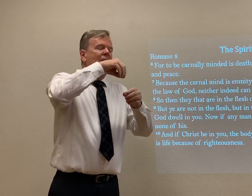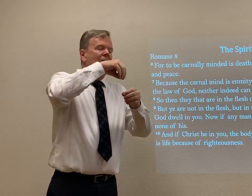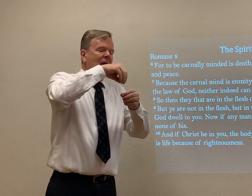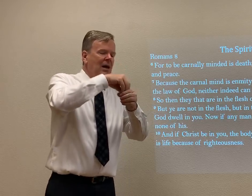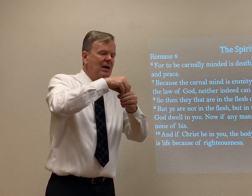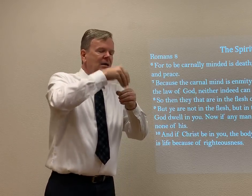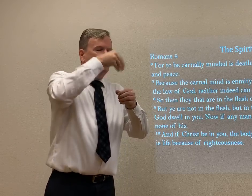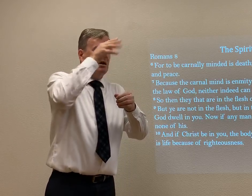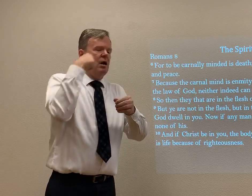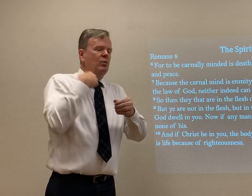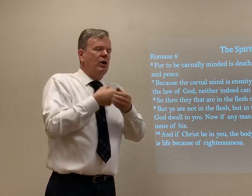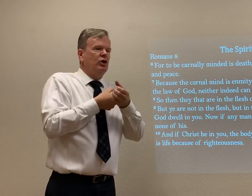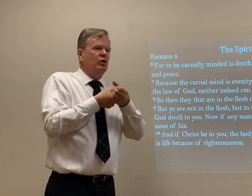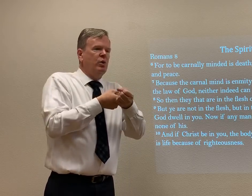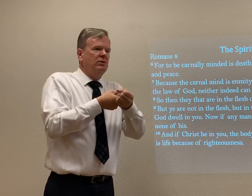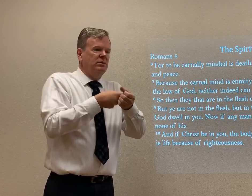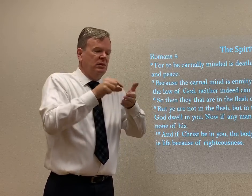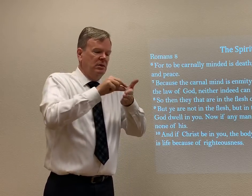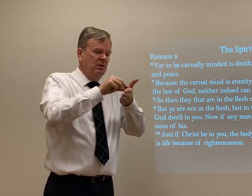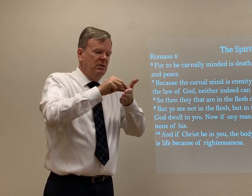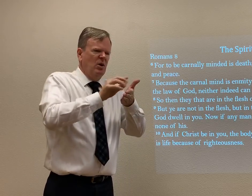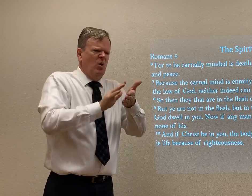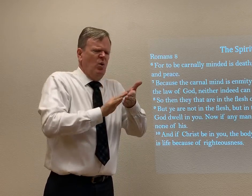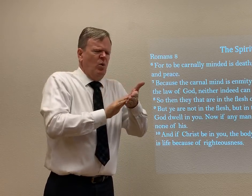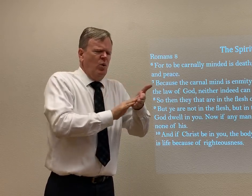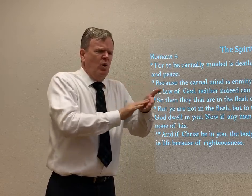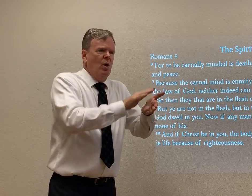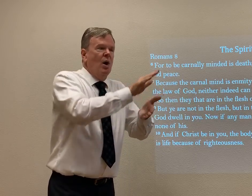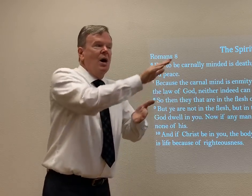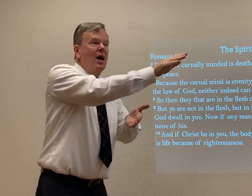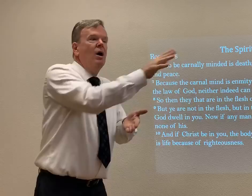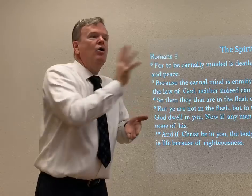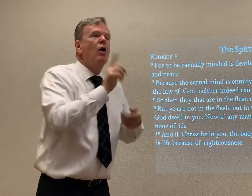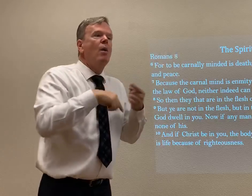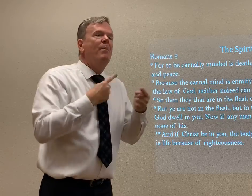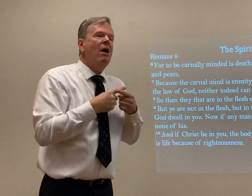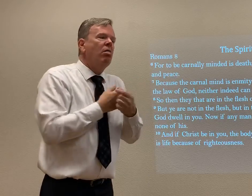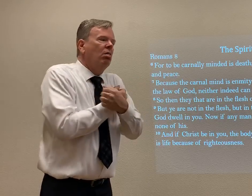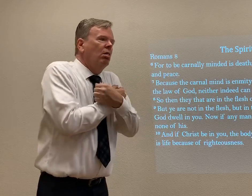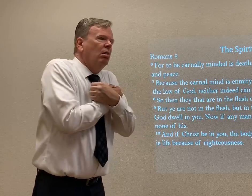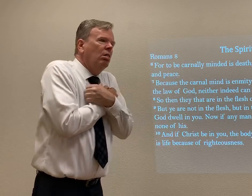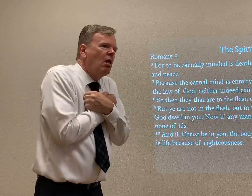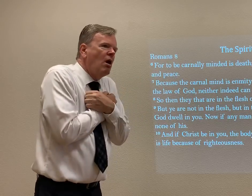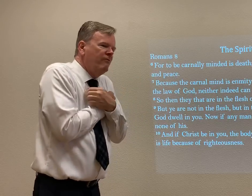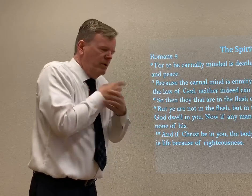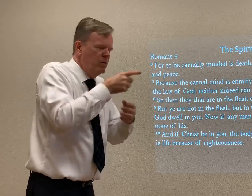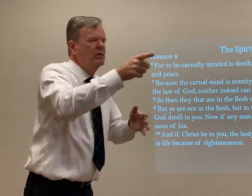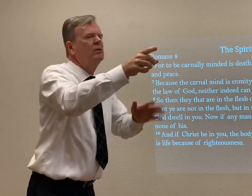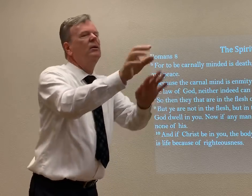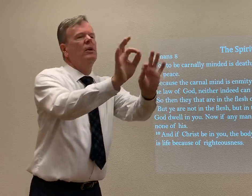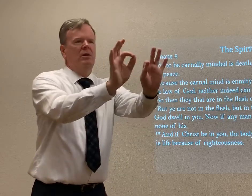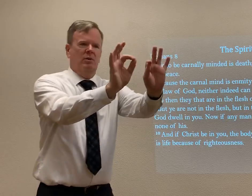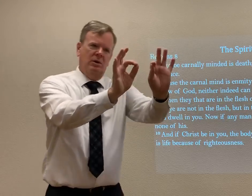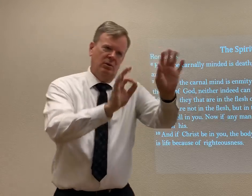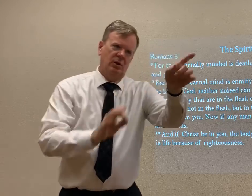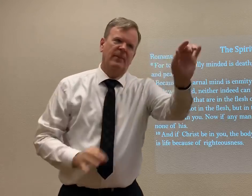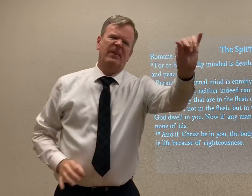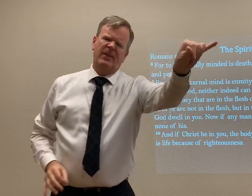No, it's saying in God we trust, on our money is what you're referring to. That's not what I'm talking about. What she's saying is, you're saying the love of money.